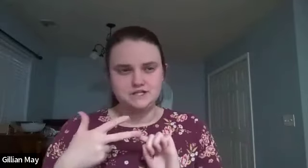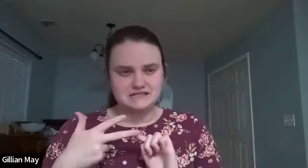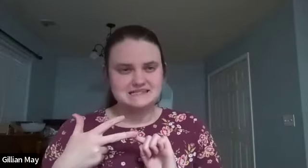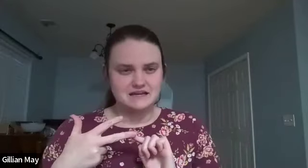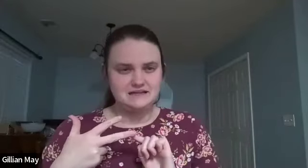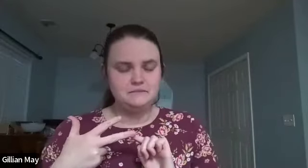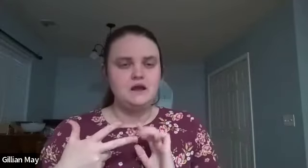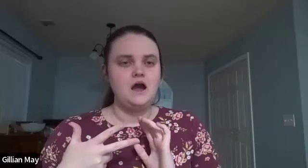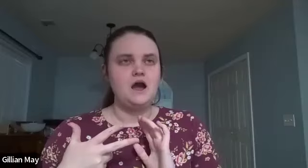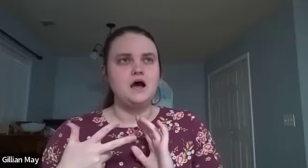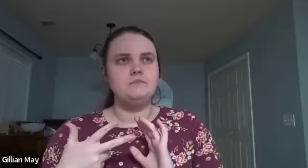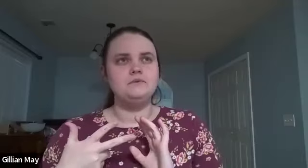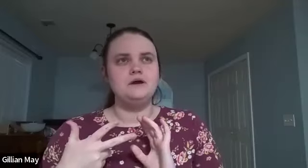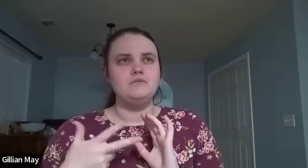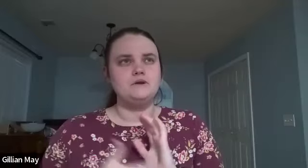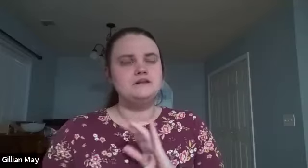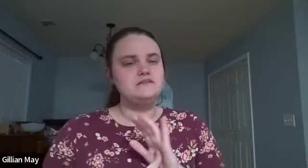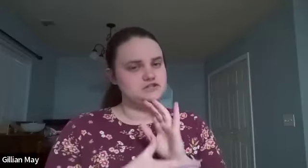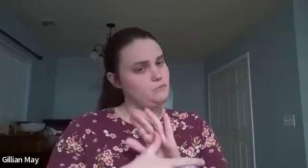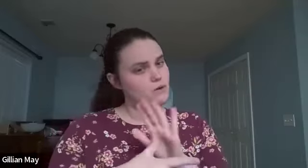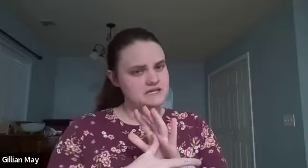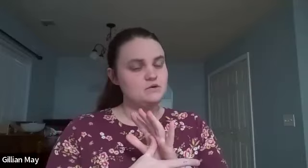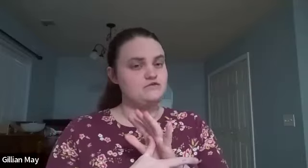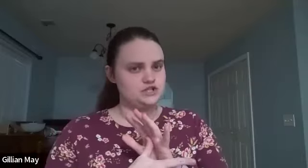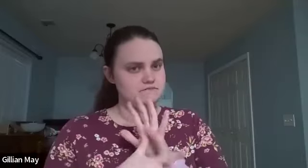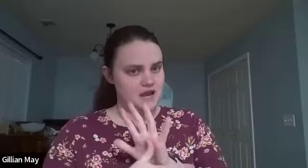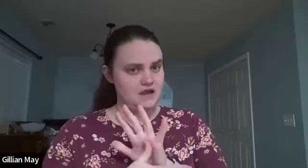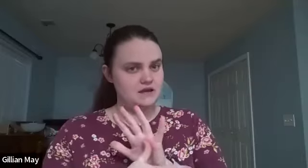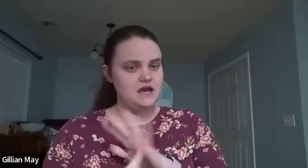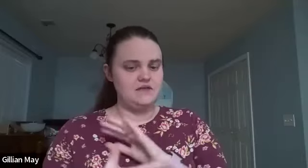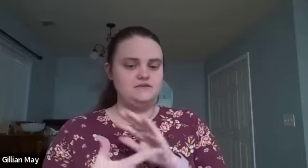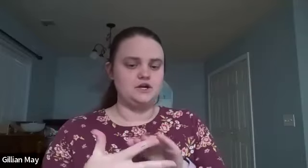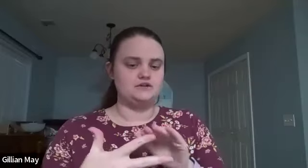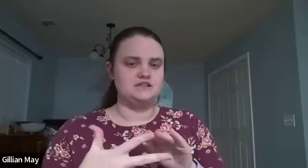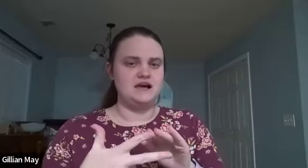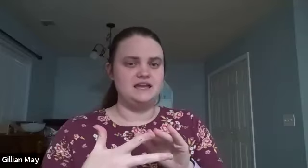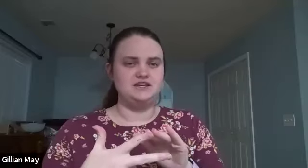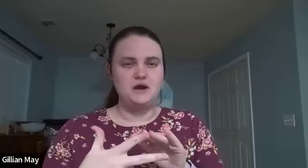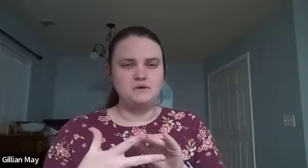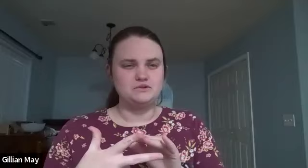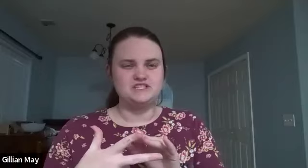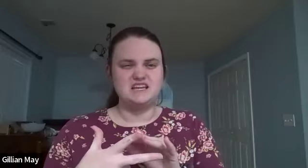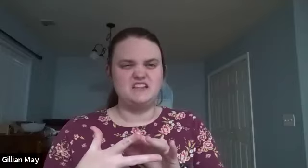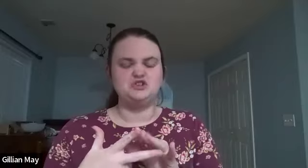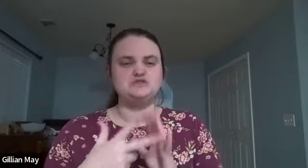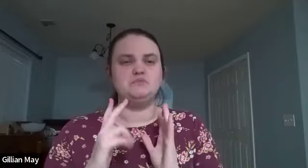you can sign it. Really, there's the one basic one for just mad. And then there's like, you know how when we're just saying like, I'm